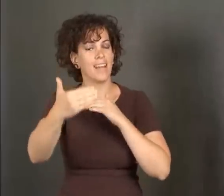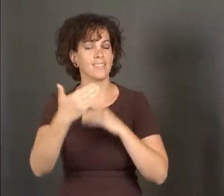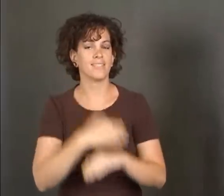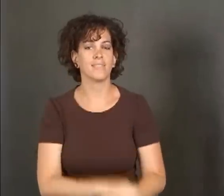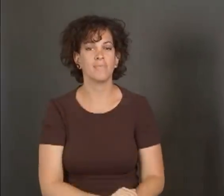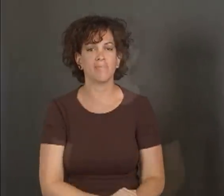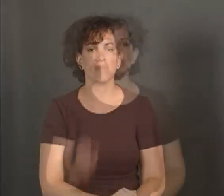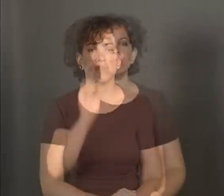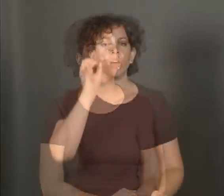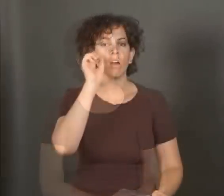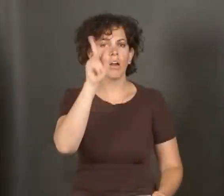one?